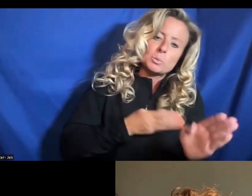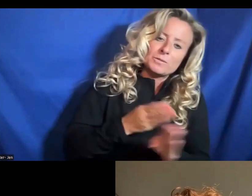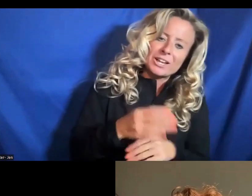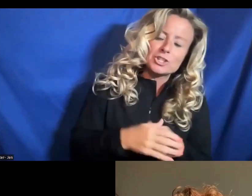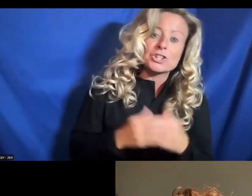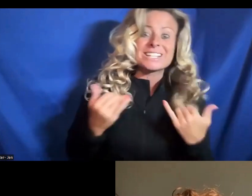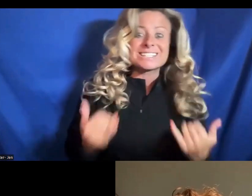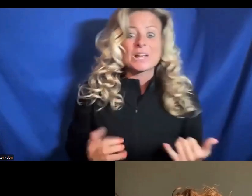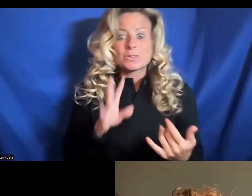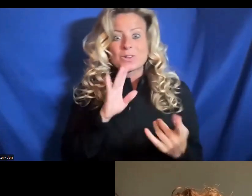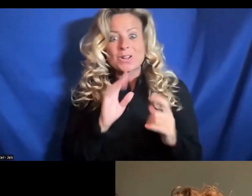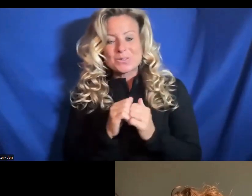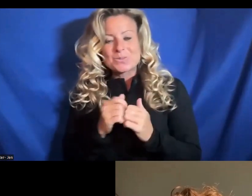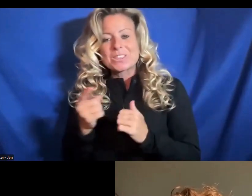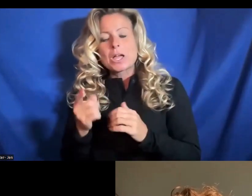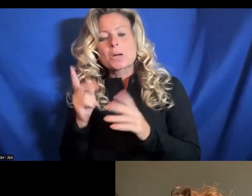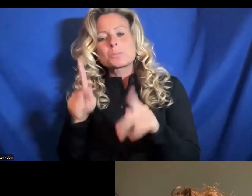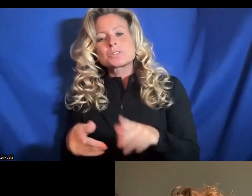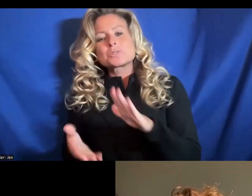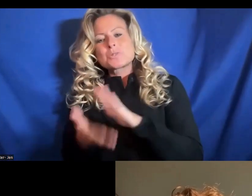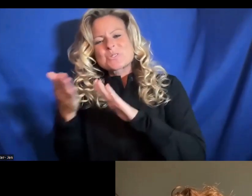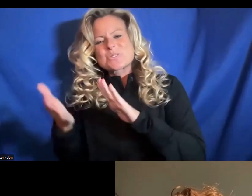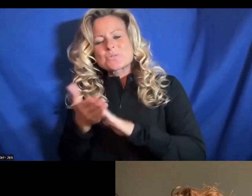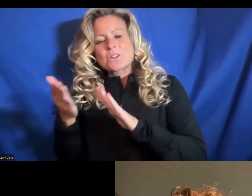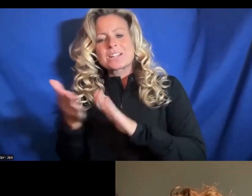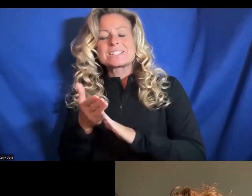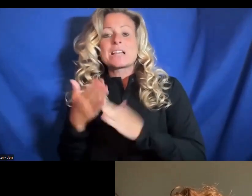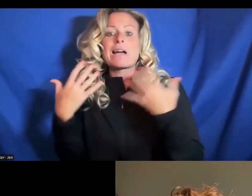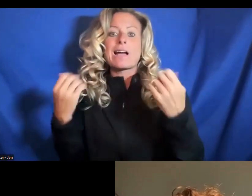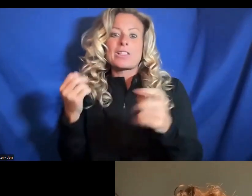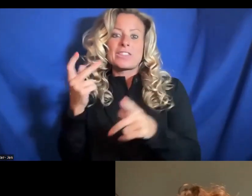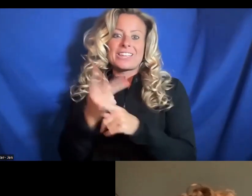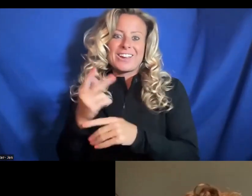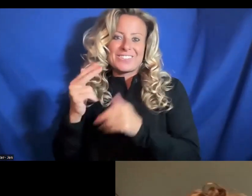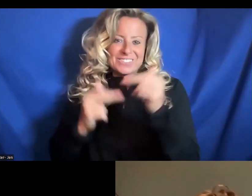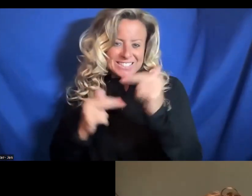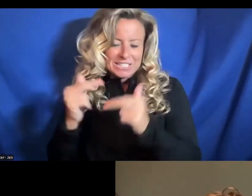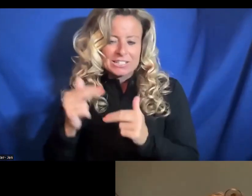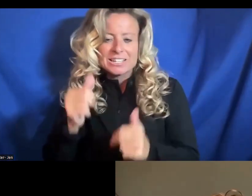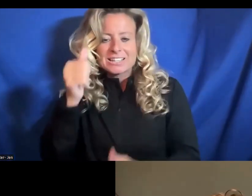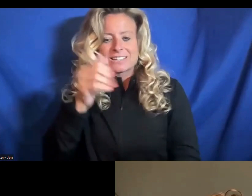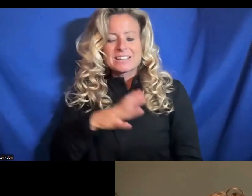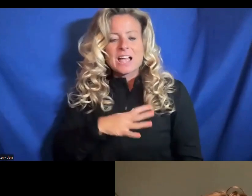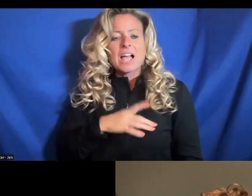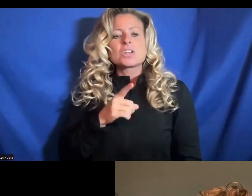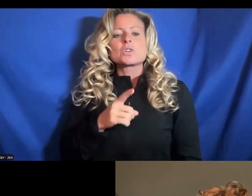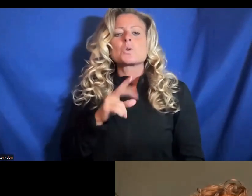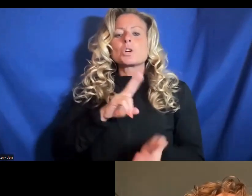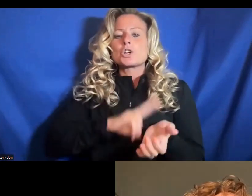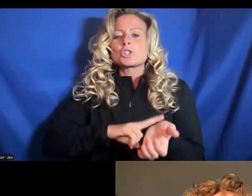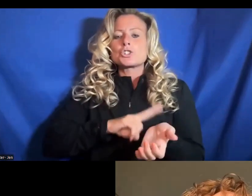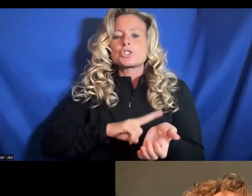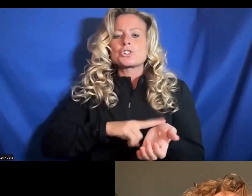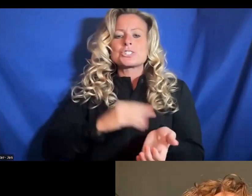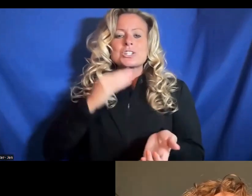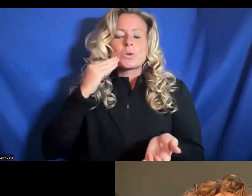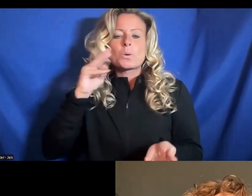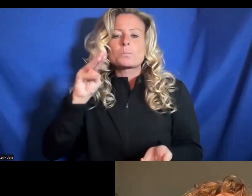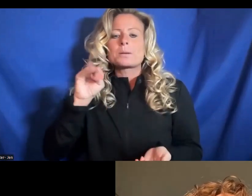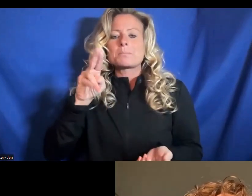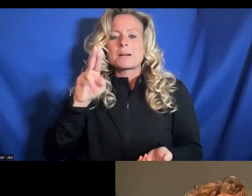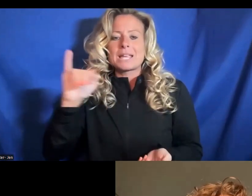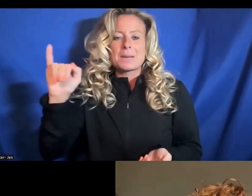Now we're talking to someone who runs a healthcare facility. And we're talking to a gentleman who runs a nursing home in Miami,